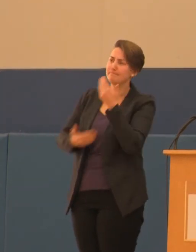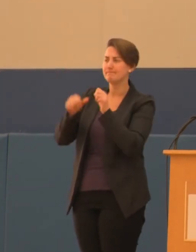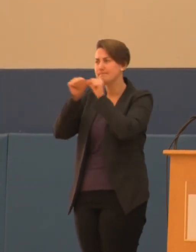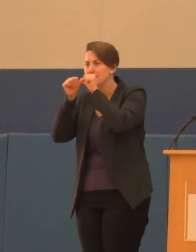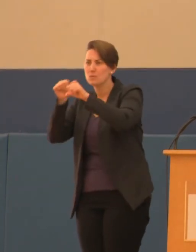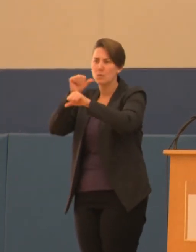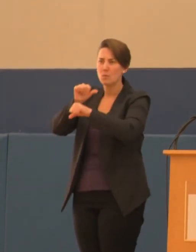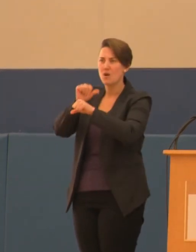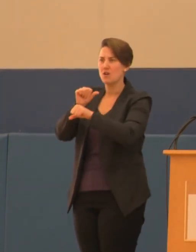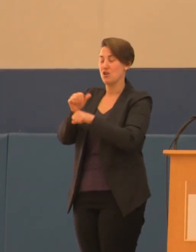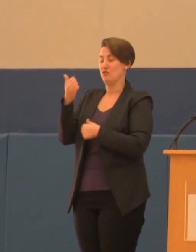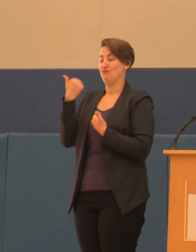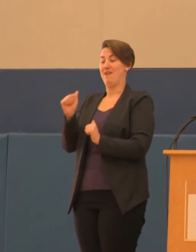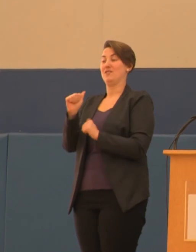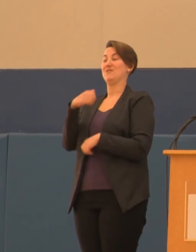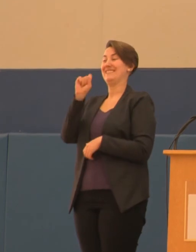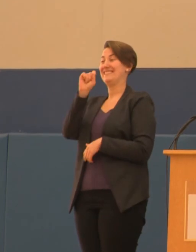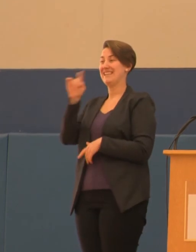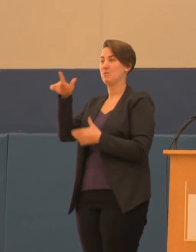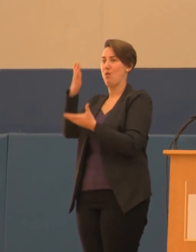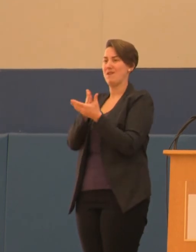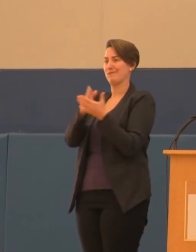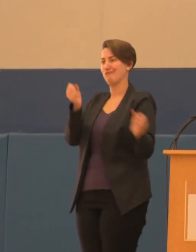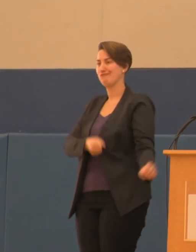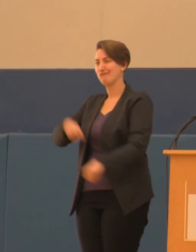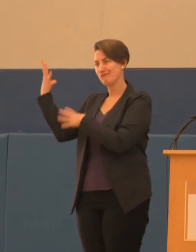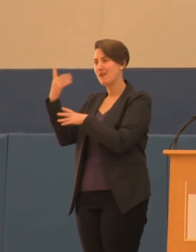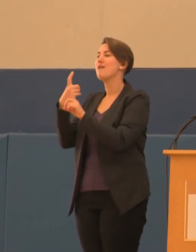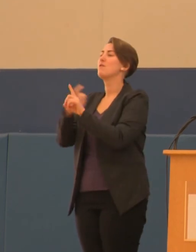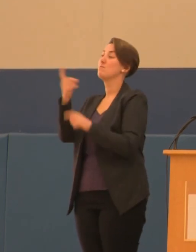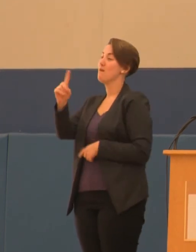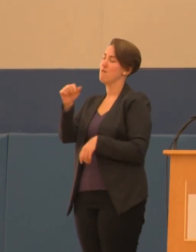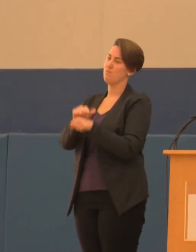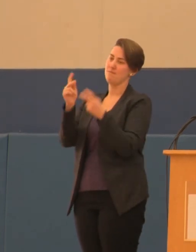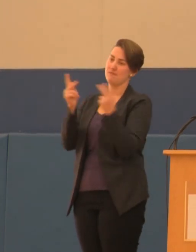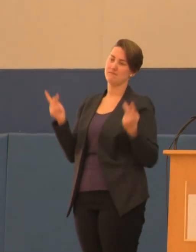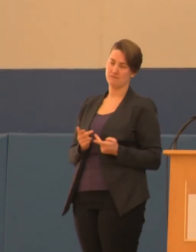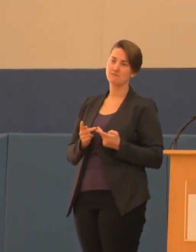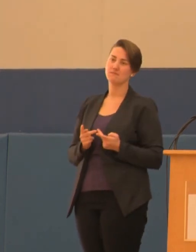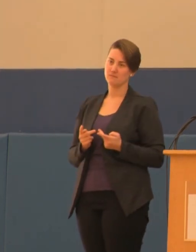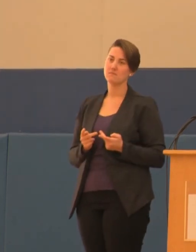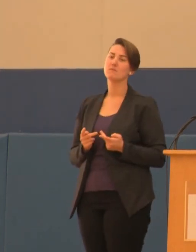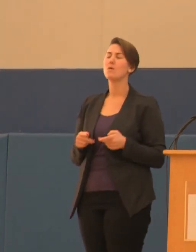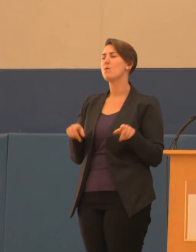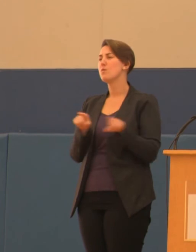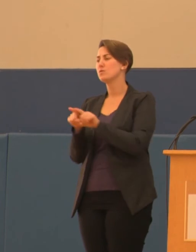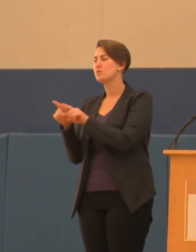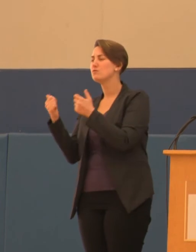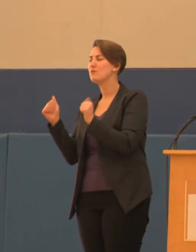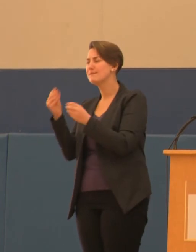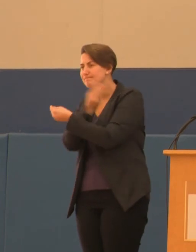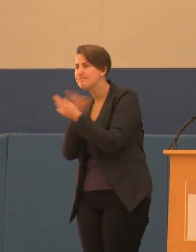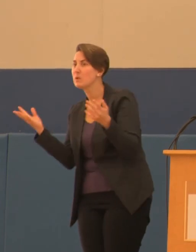really look at eradicating sexual harassment from the workplace and really understanding how